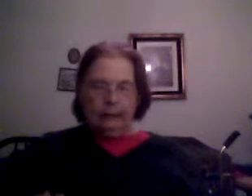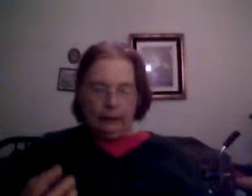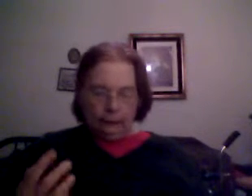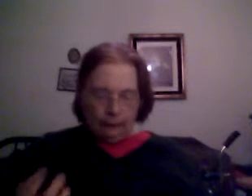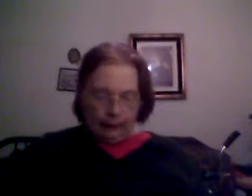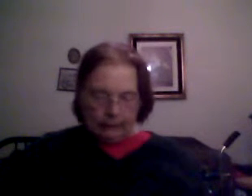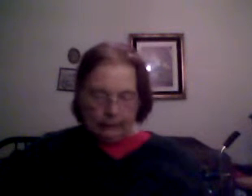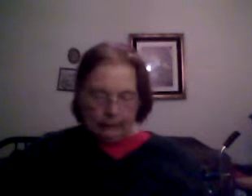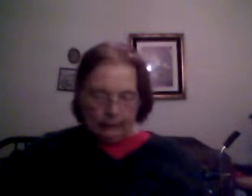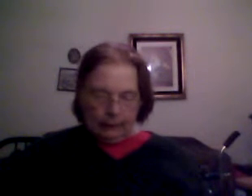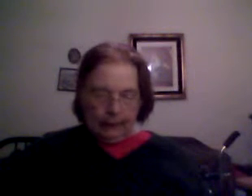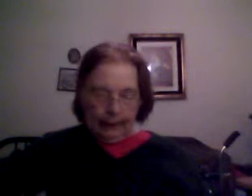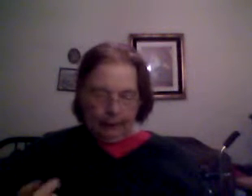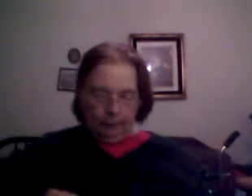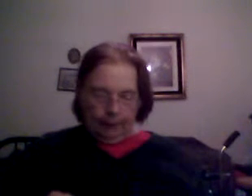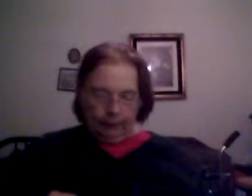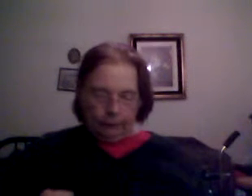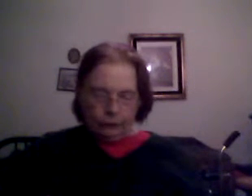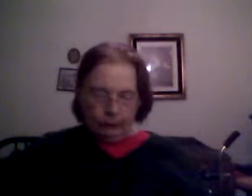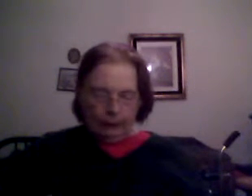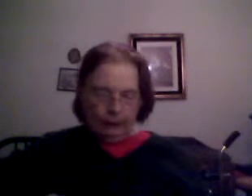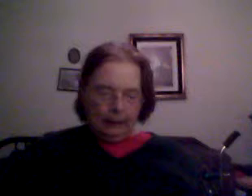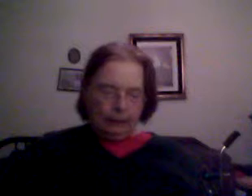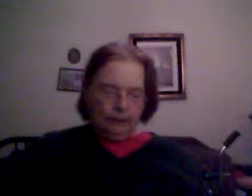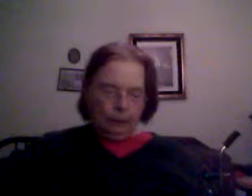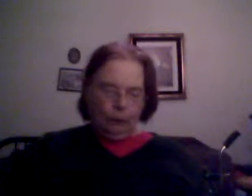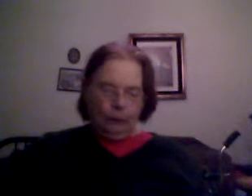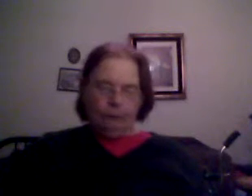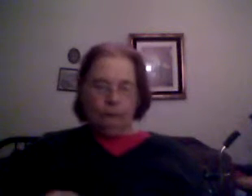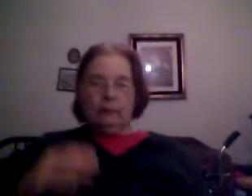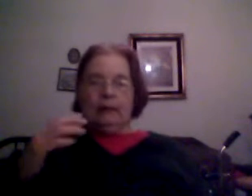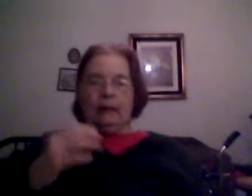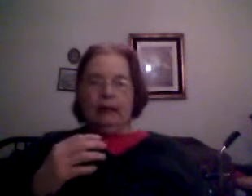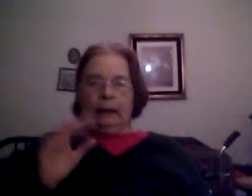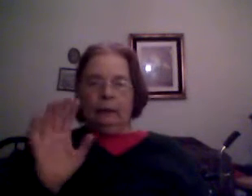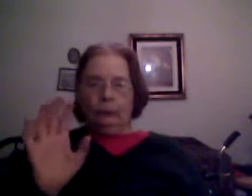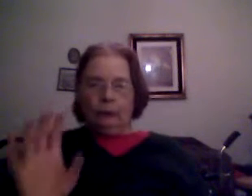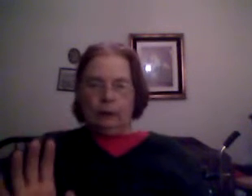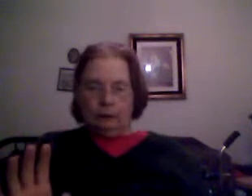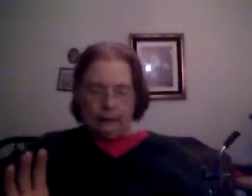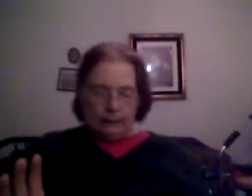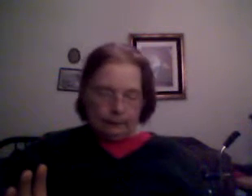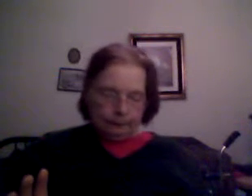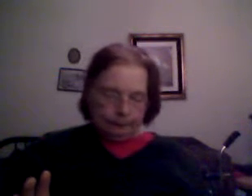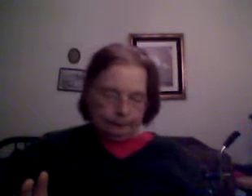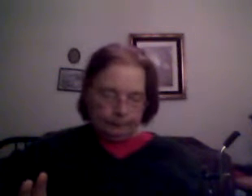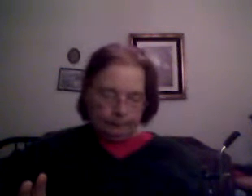definite front and back, describe it as if you were standing in front of it.